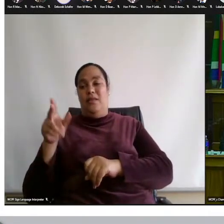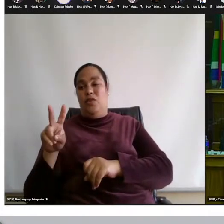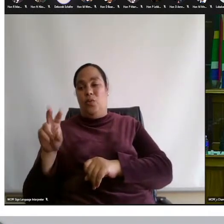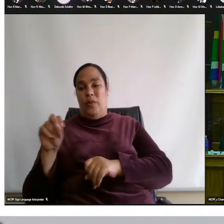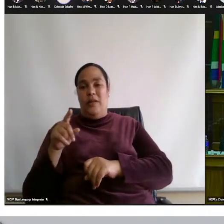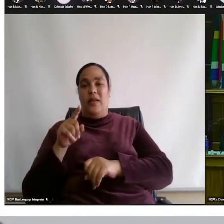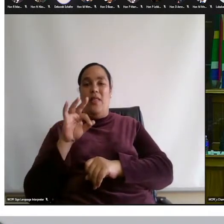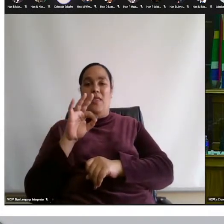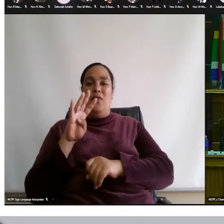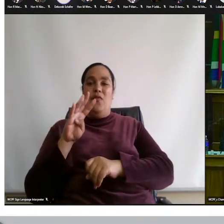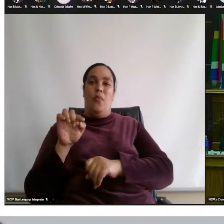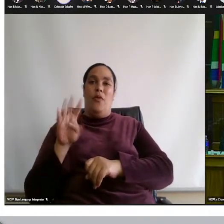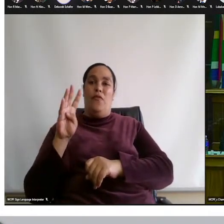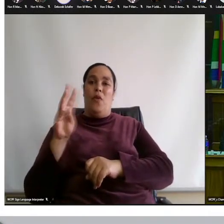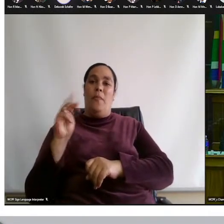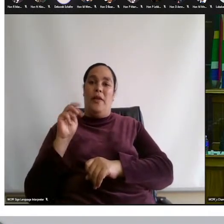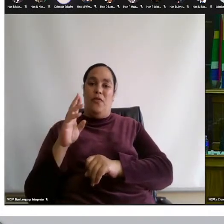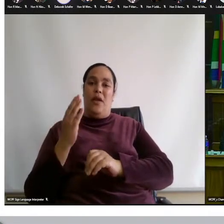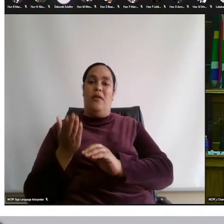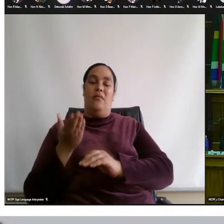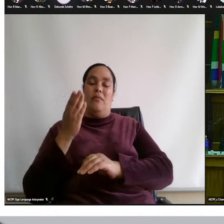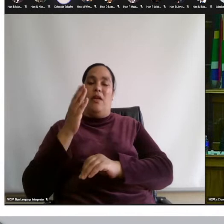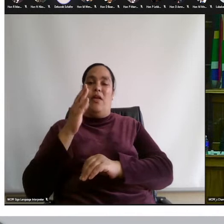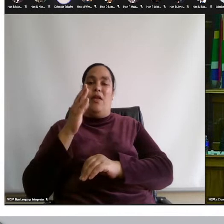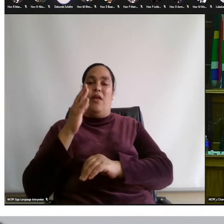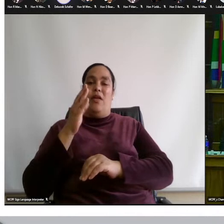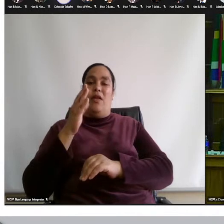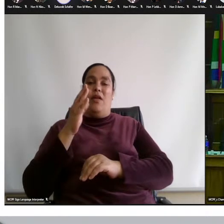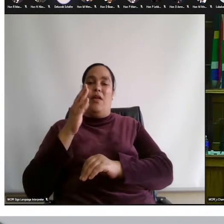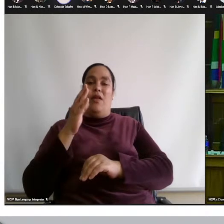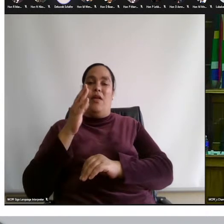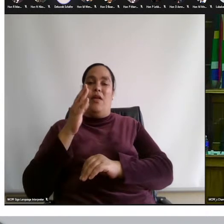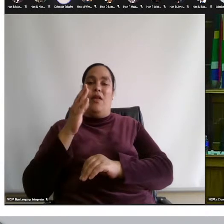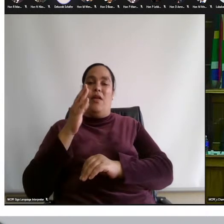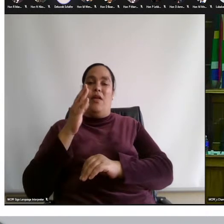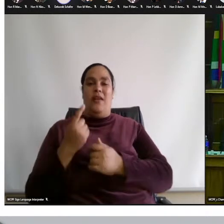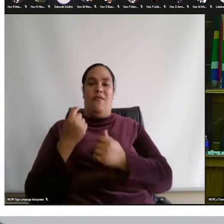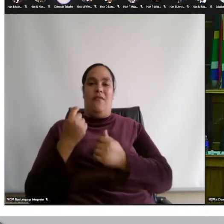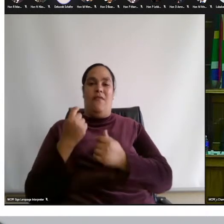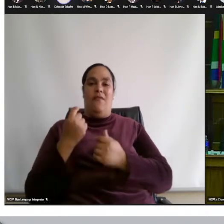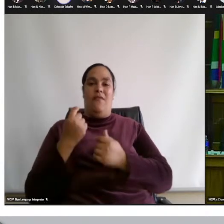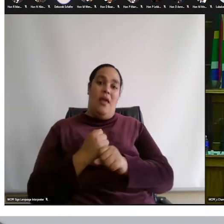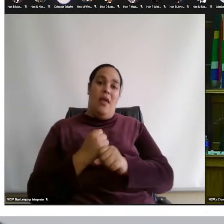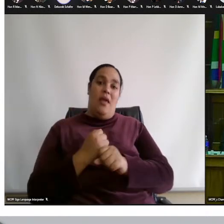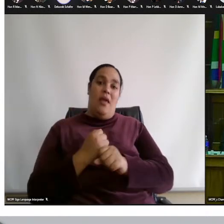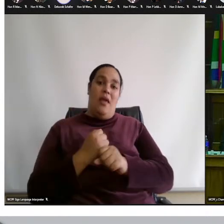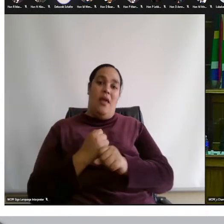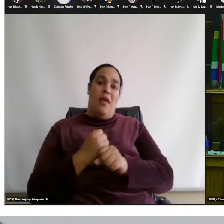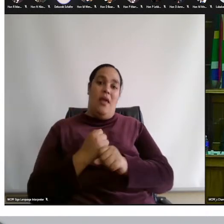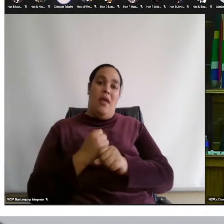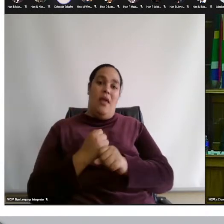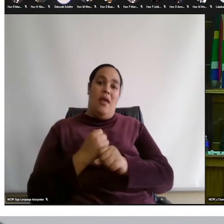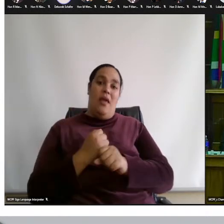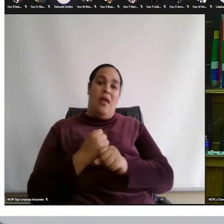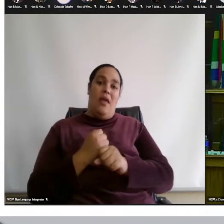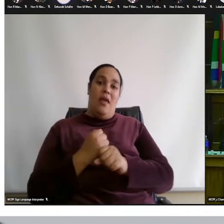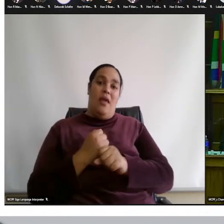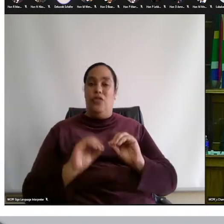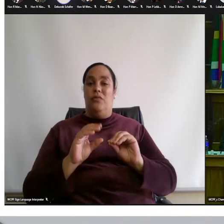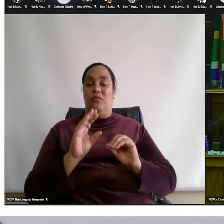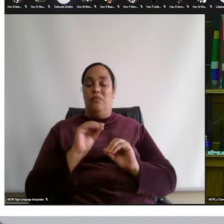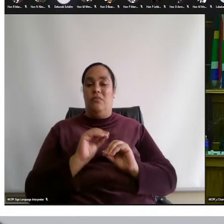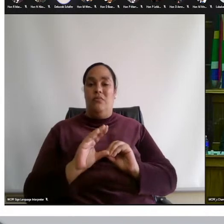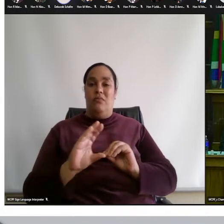34.4 million rand, which has risen to 36.3 million for the current financial year. In terms of supporting teaching, the grant is directed